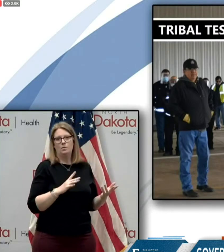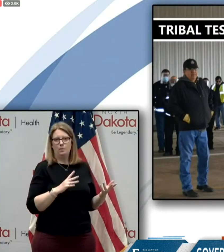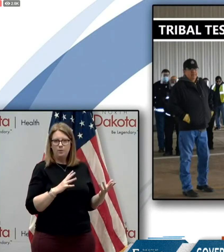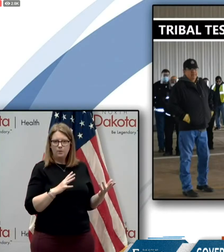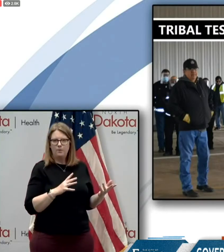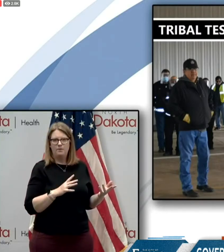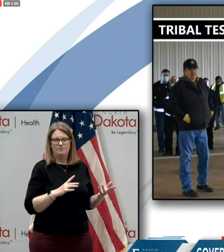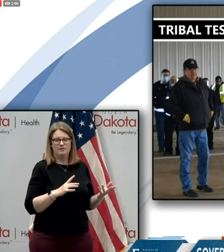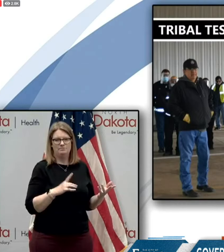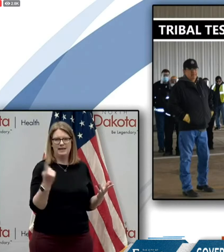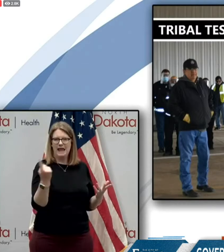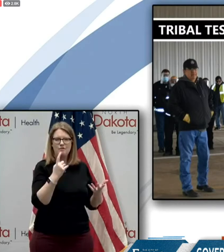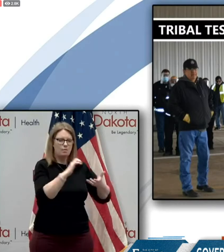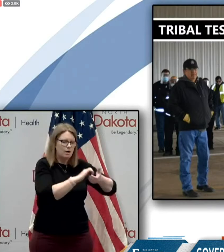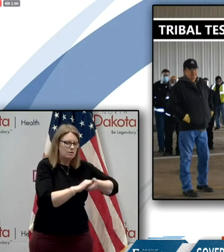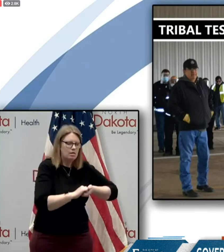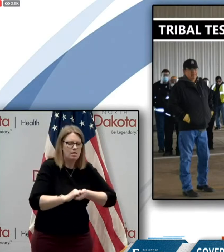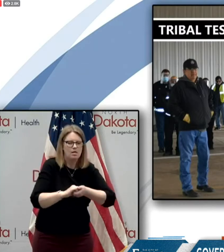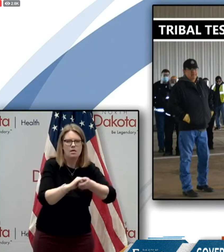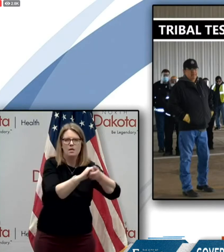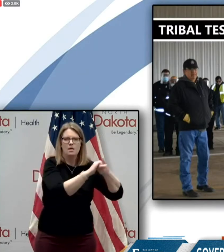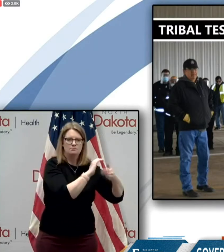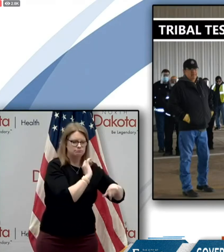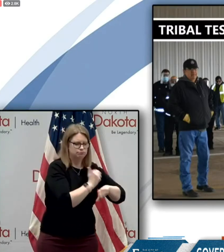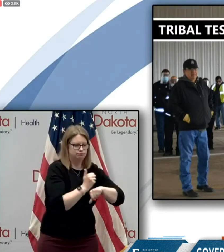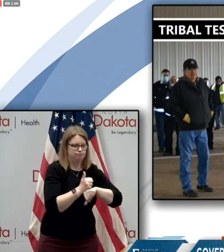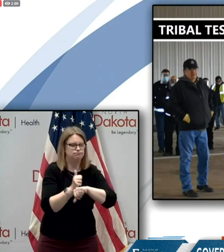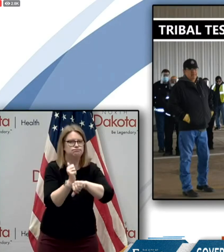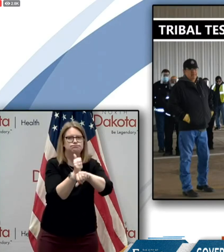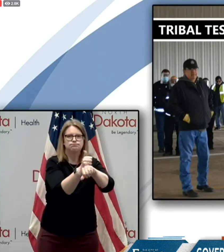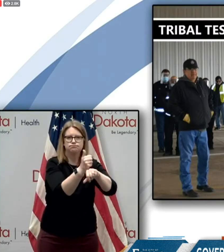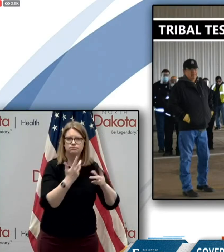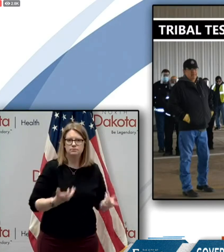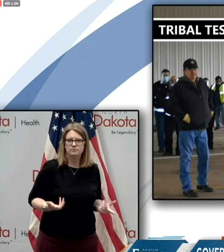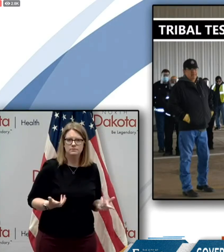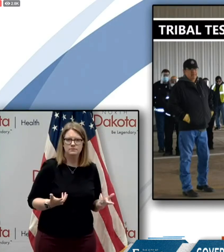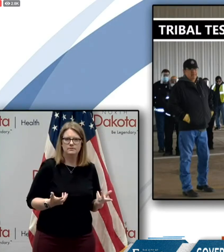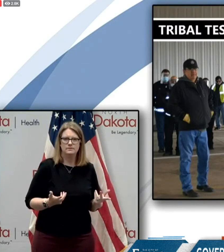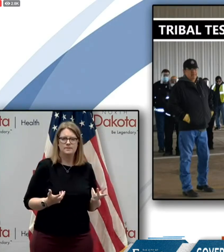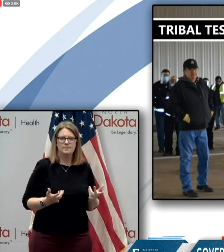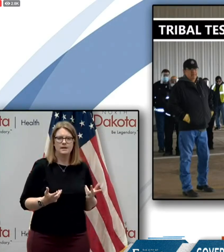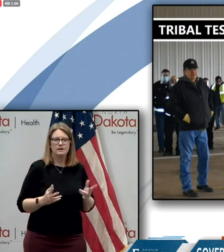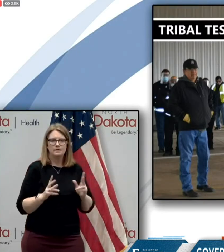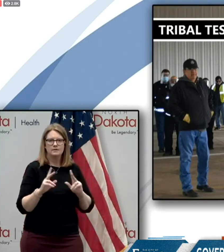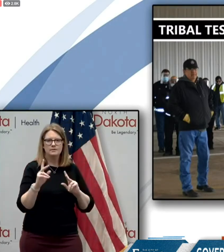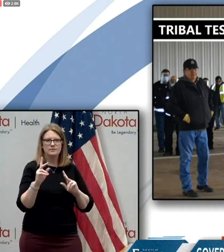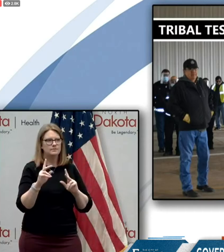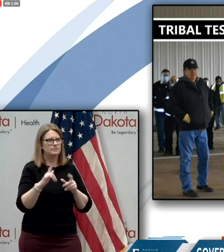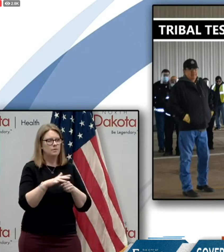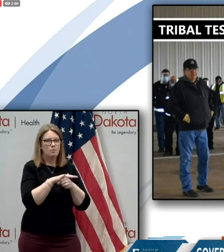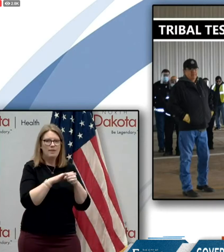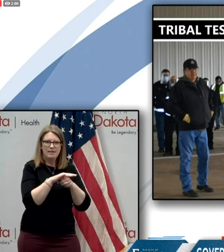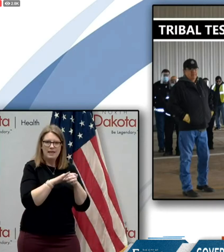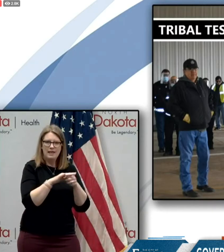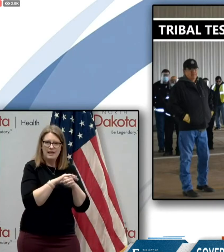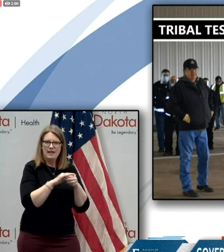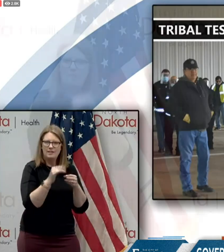to see. And people just line up from the districts within our